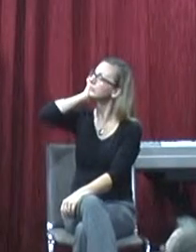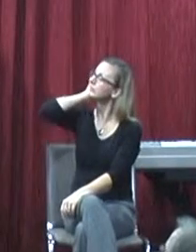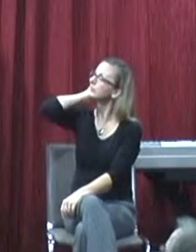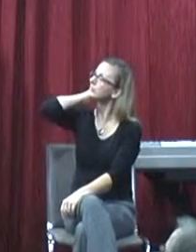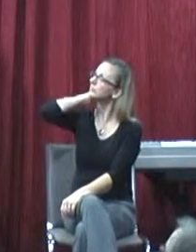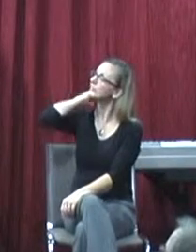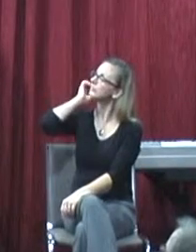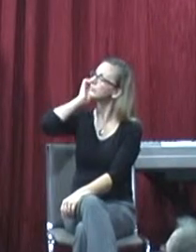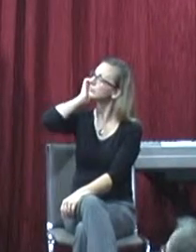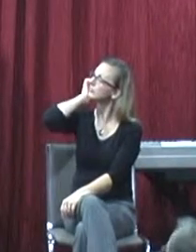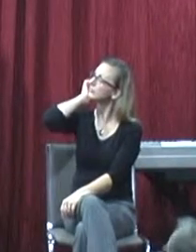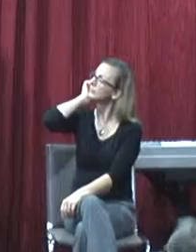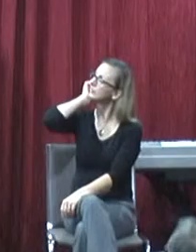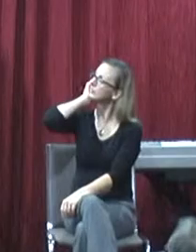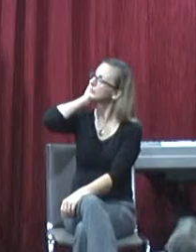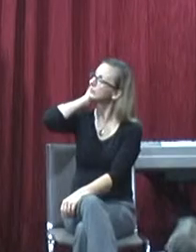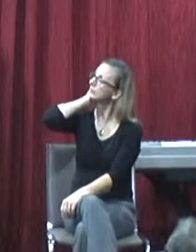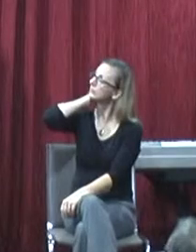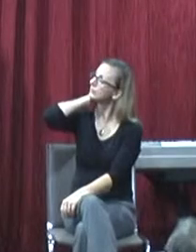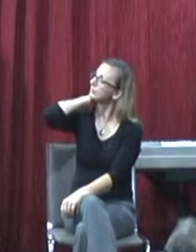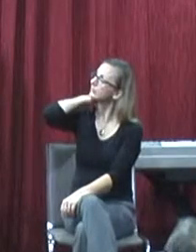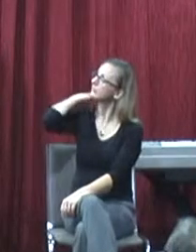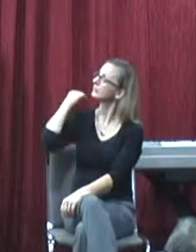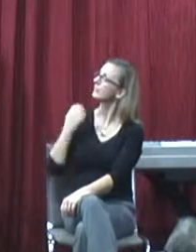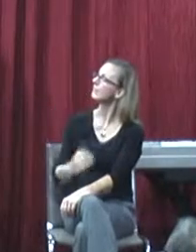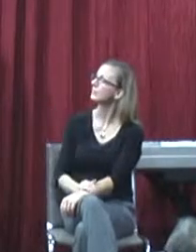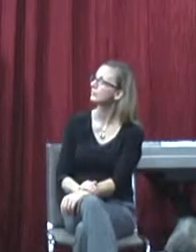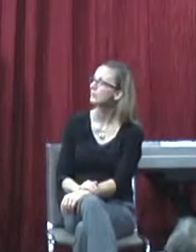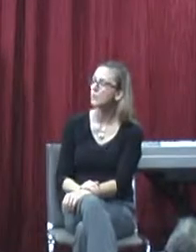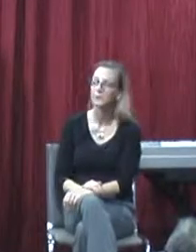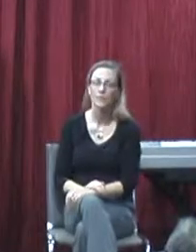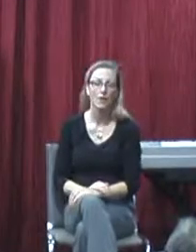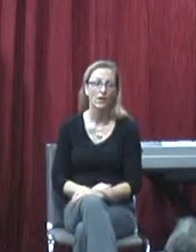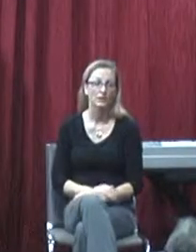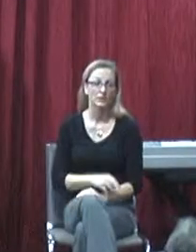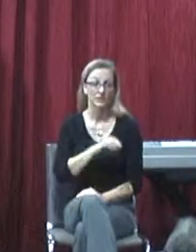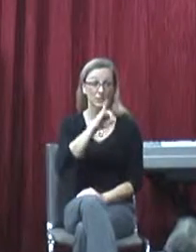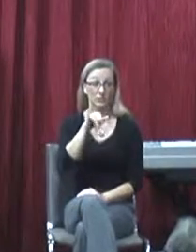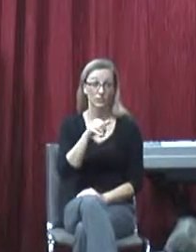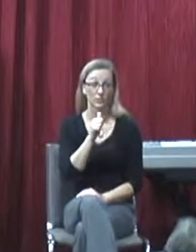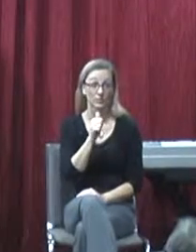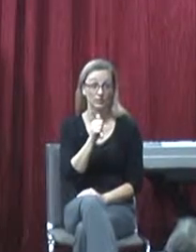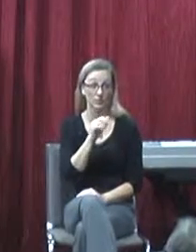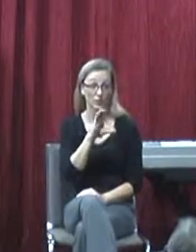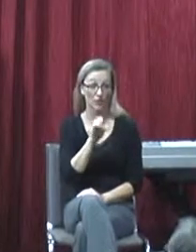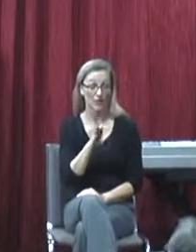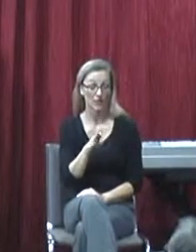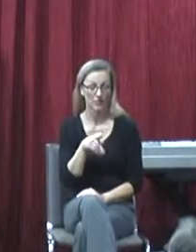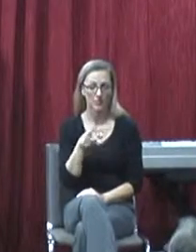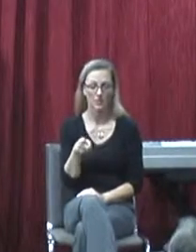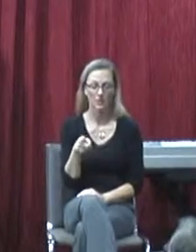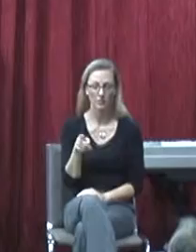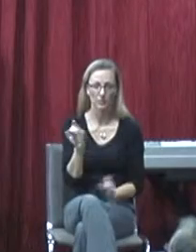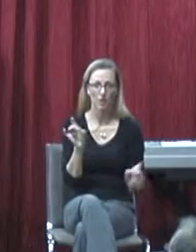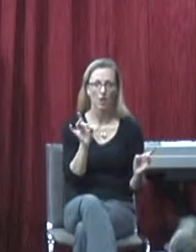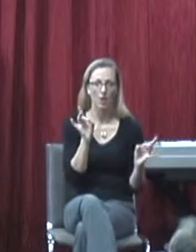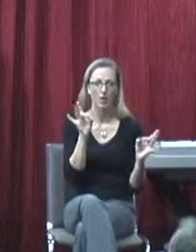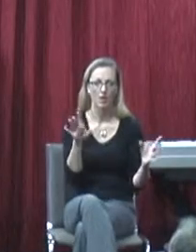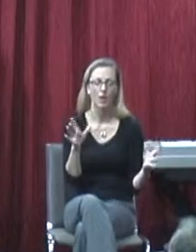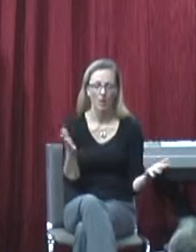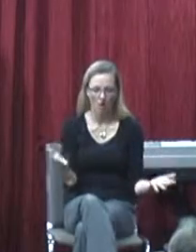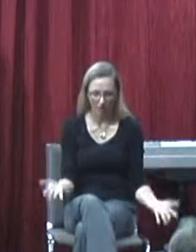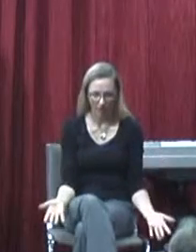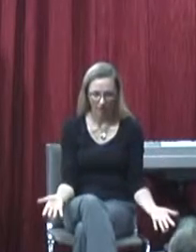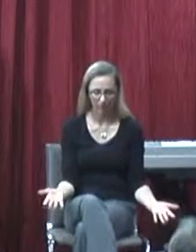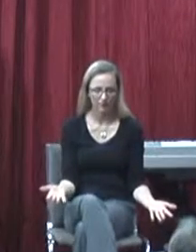and I." So what was Jacob's reaction to his son's actions? Obviously, he was horrified by what they